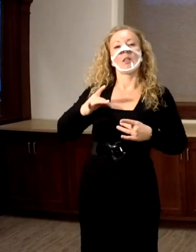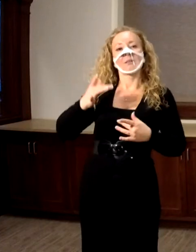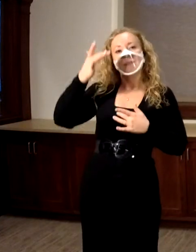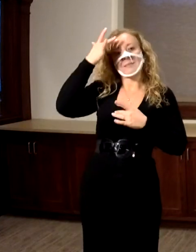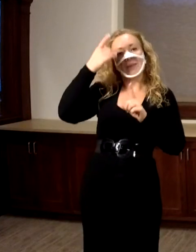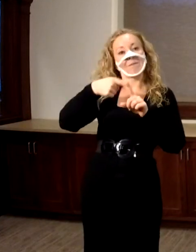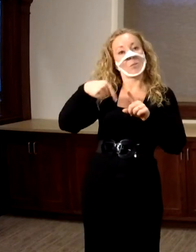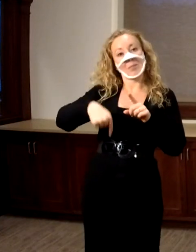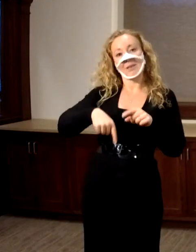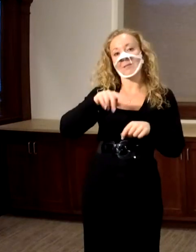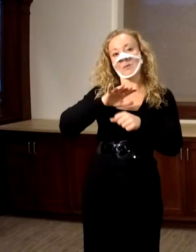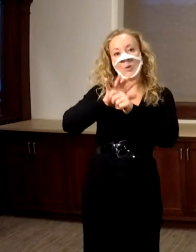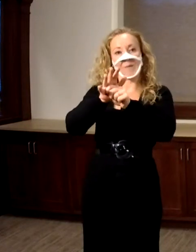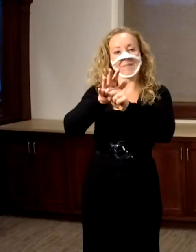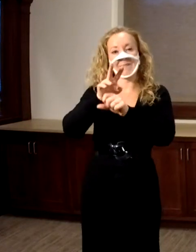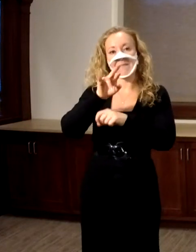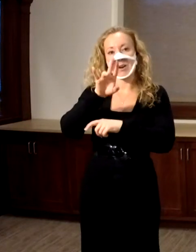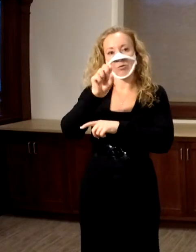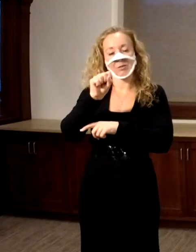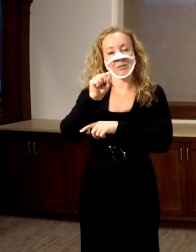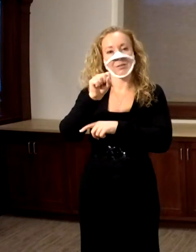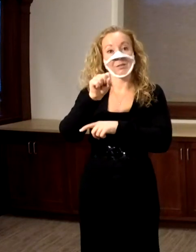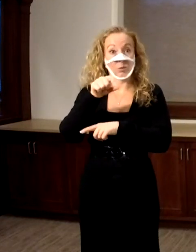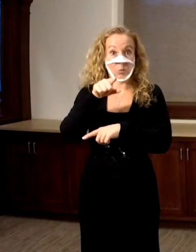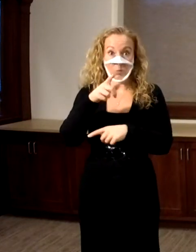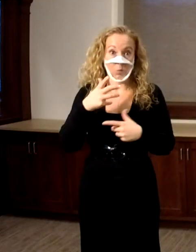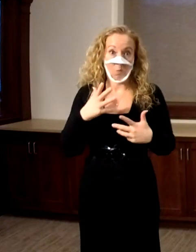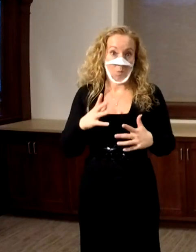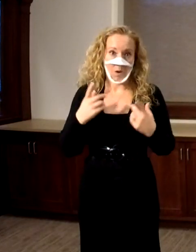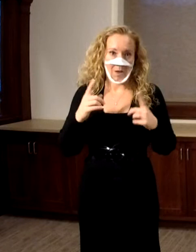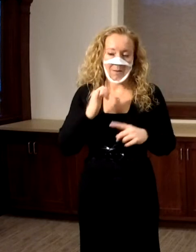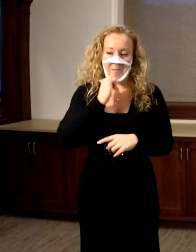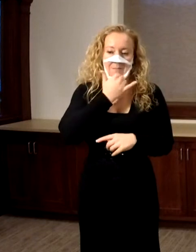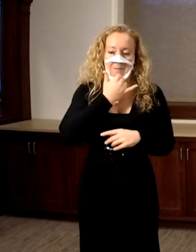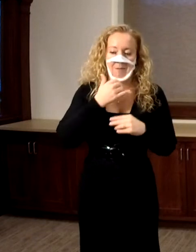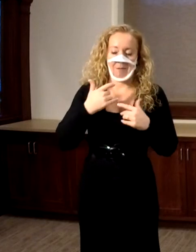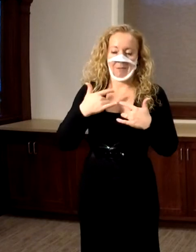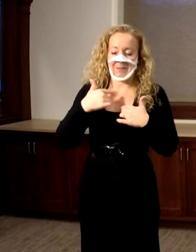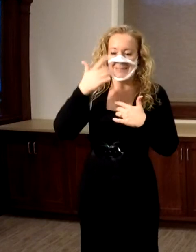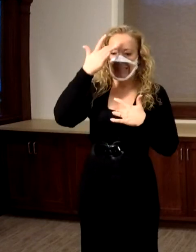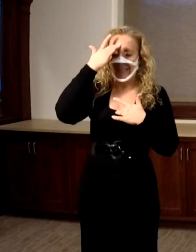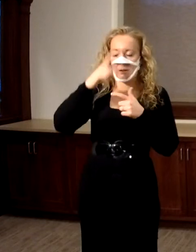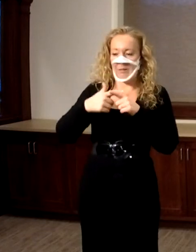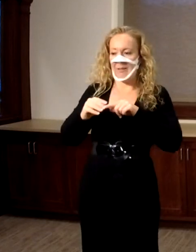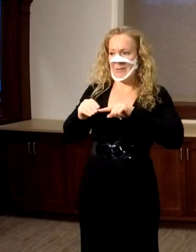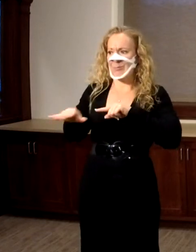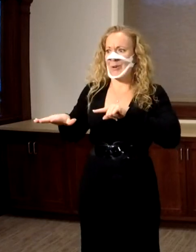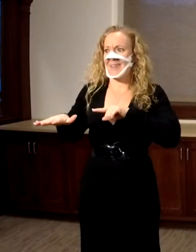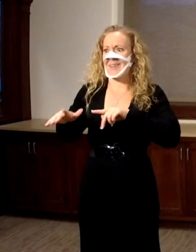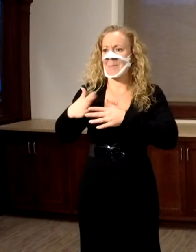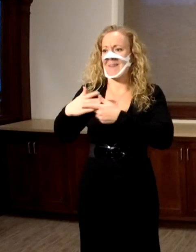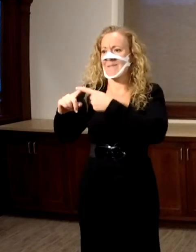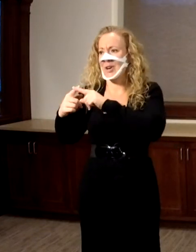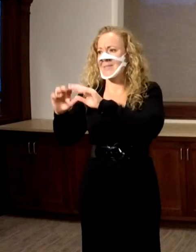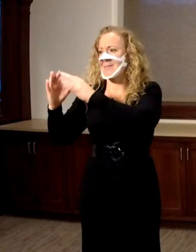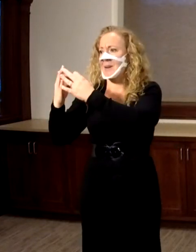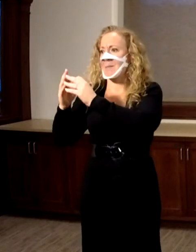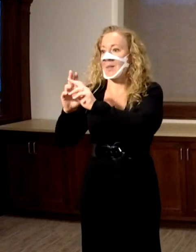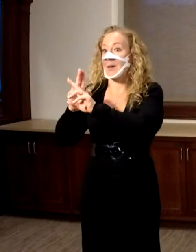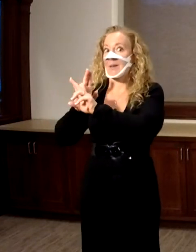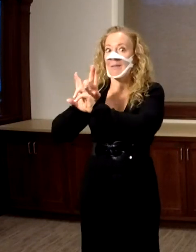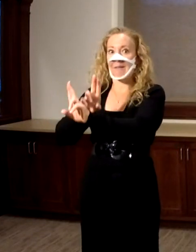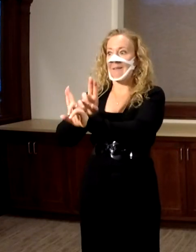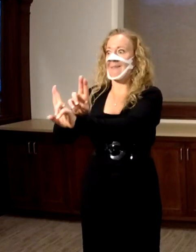don't want to be part of spreading this to your family or your friends or your community. None of us do. We want to make sure that